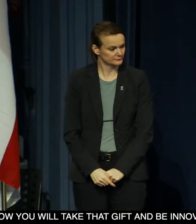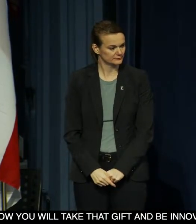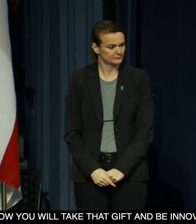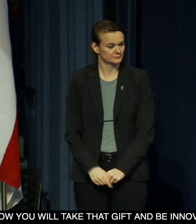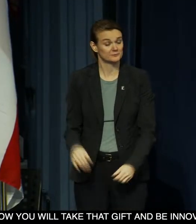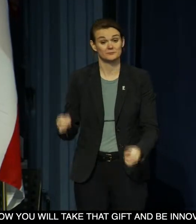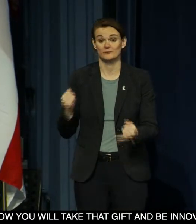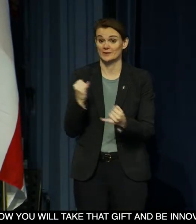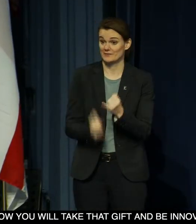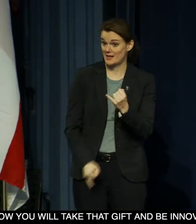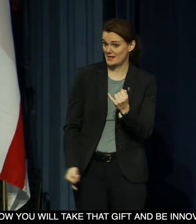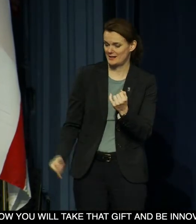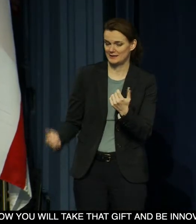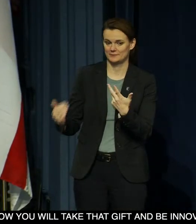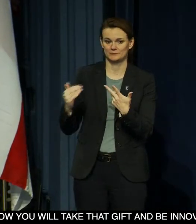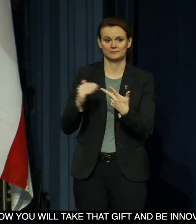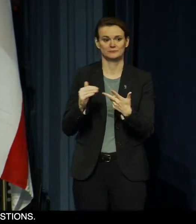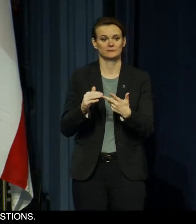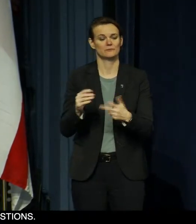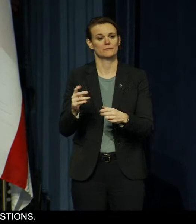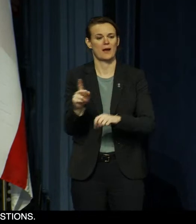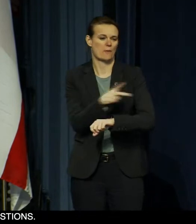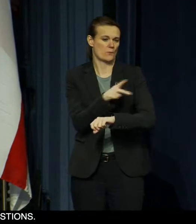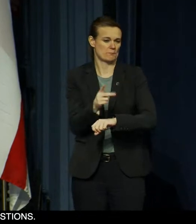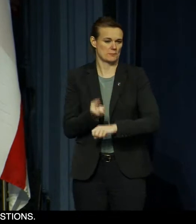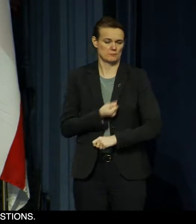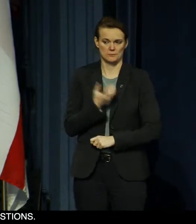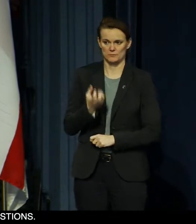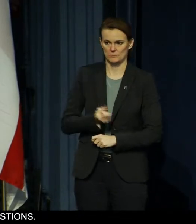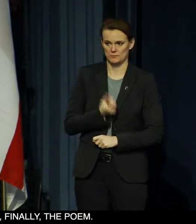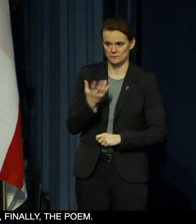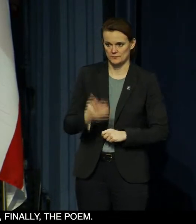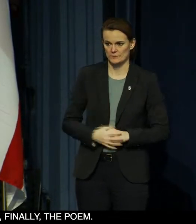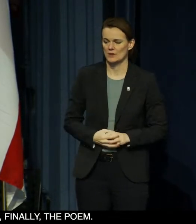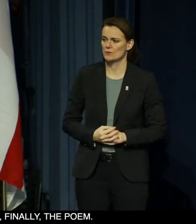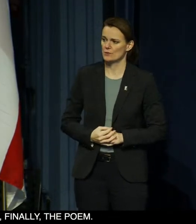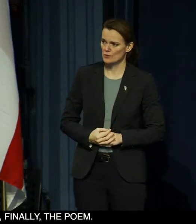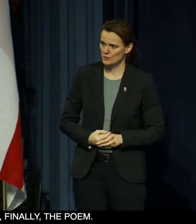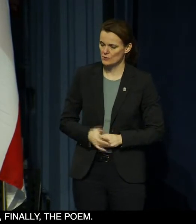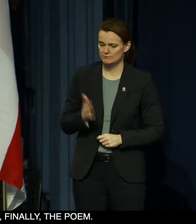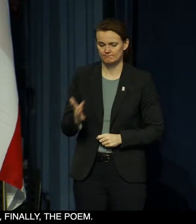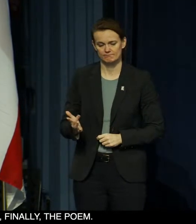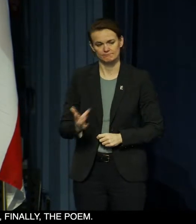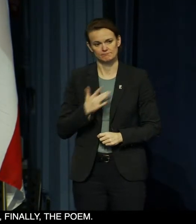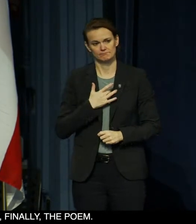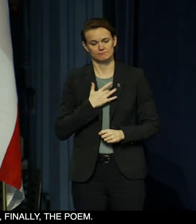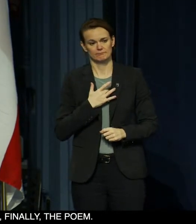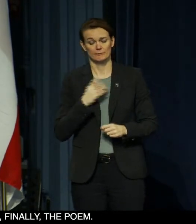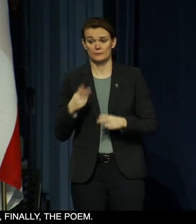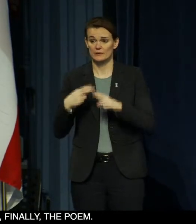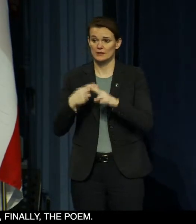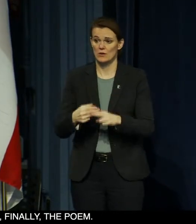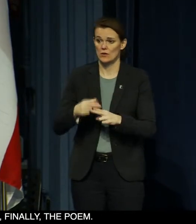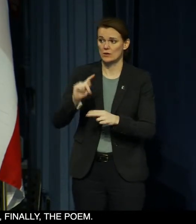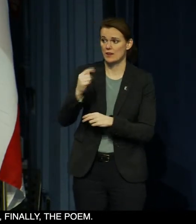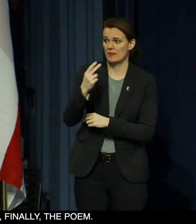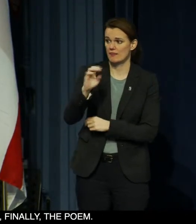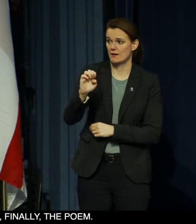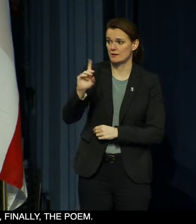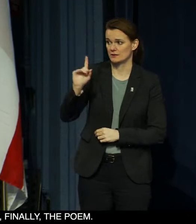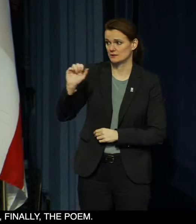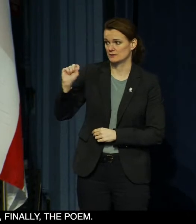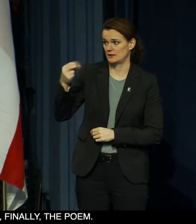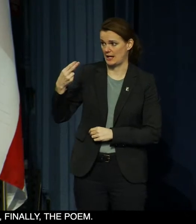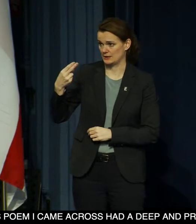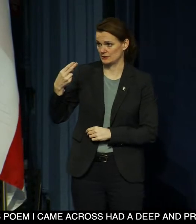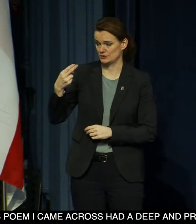And finally, the poem. This poem I came across had a deep and profound impact on me. The poem is called The Dash. It's written